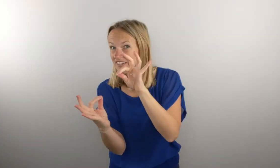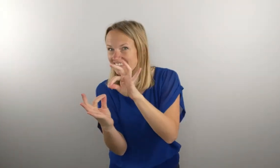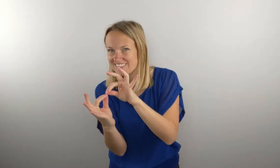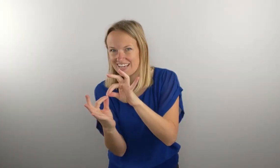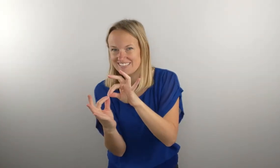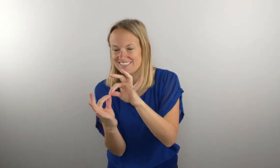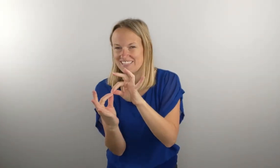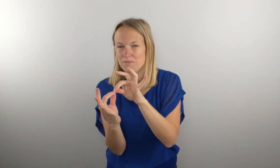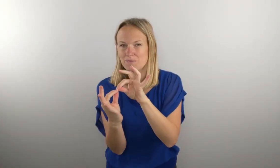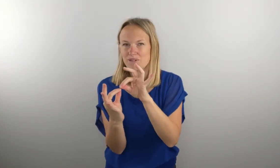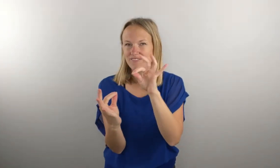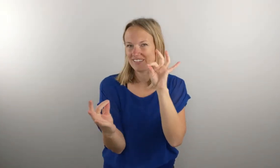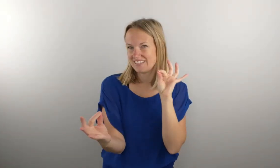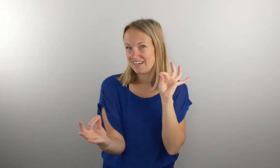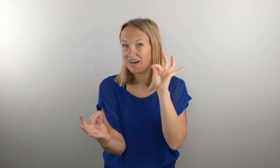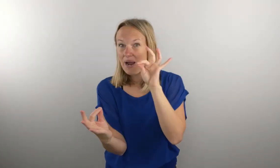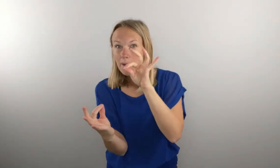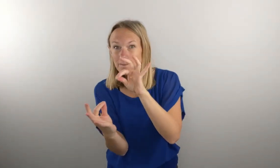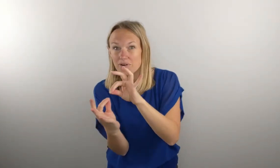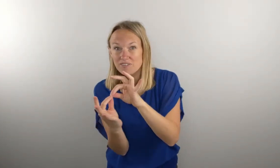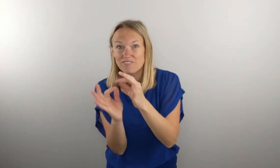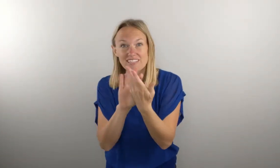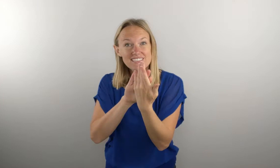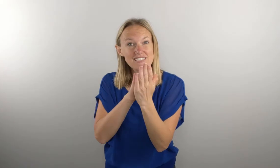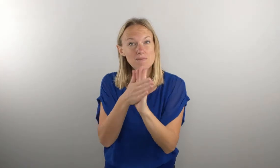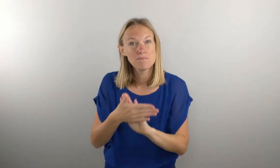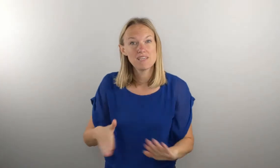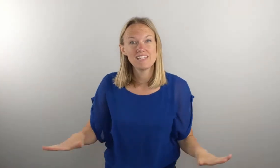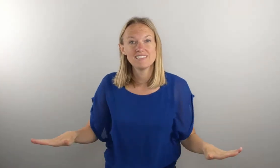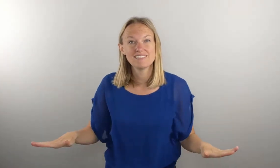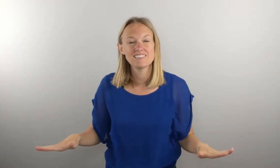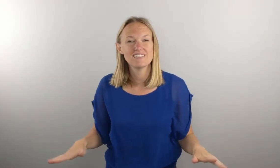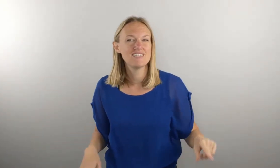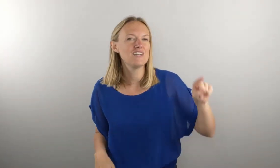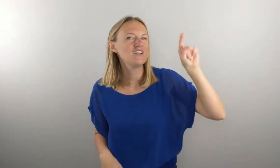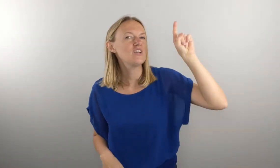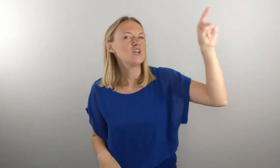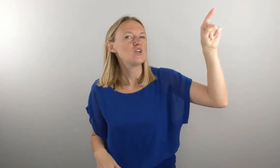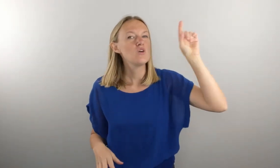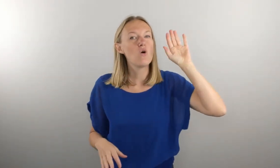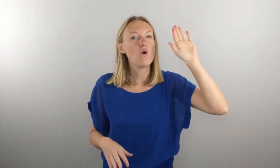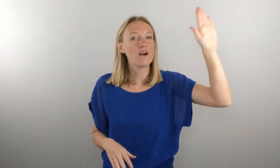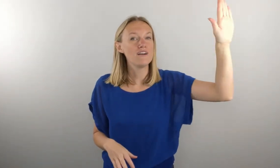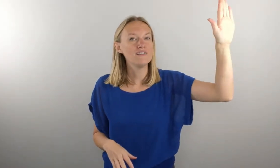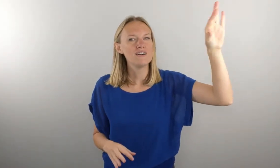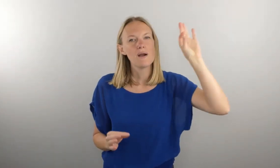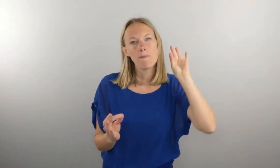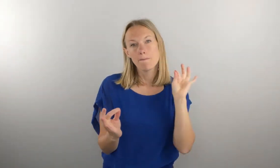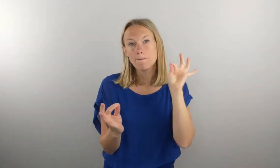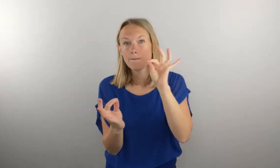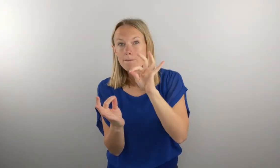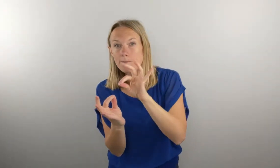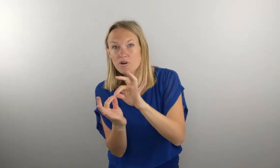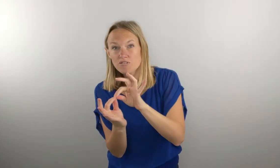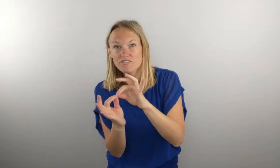perfect, I skipped perfect there. Perfect peace, your